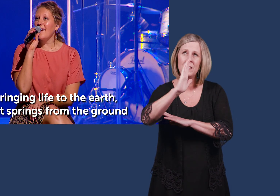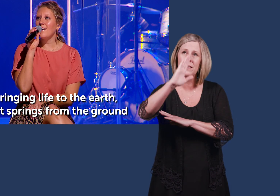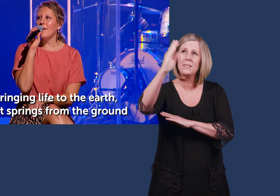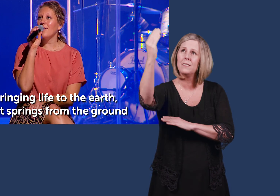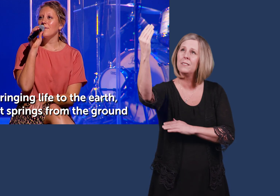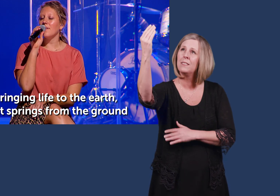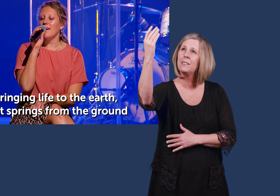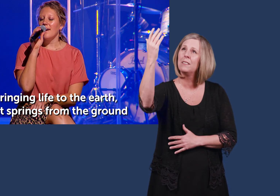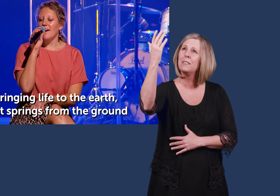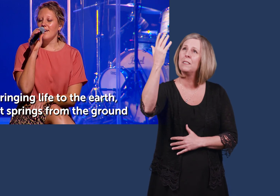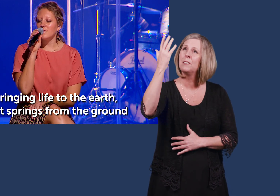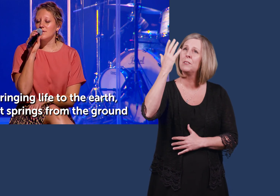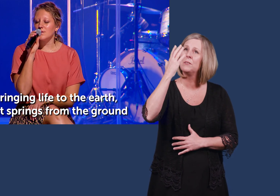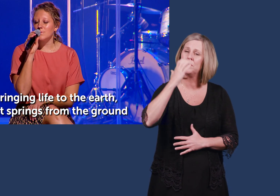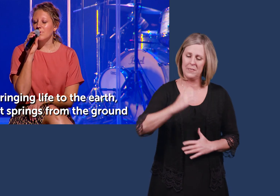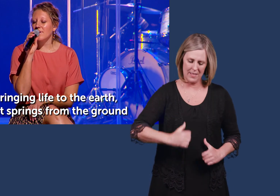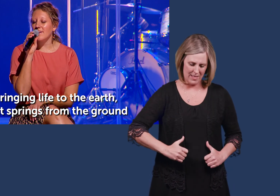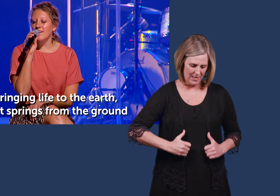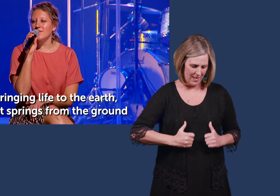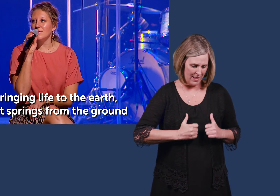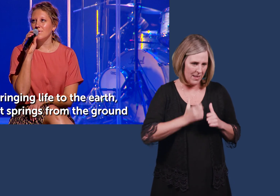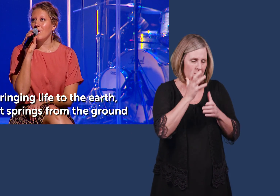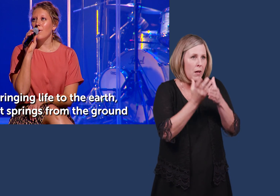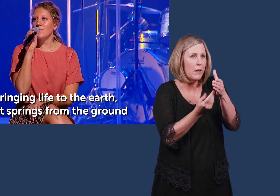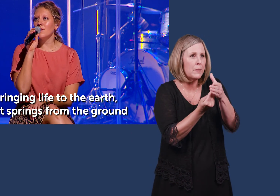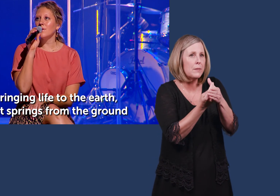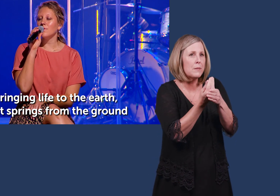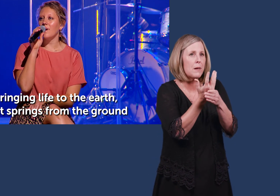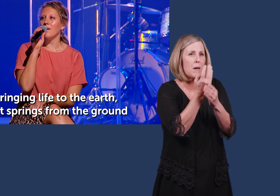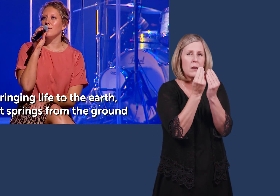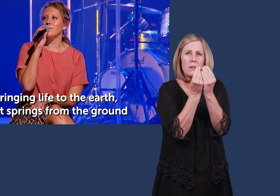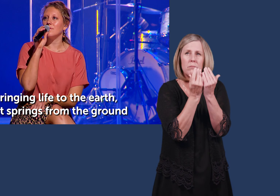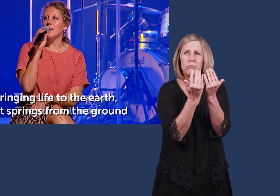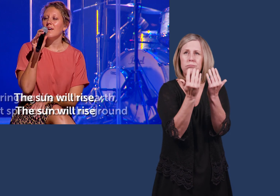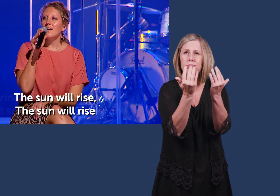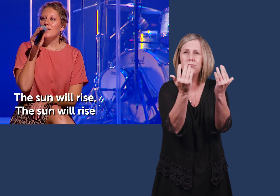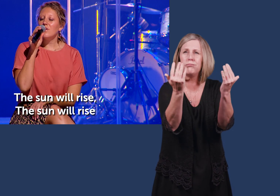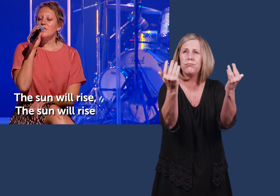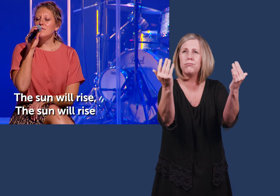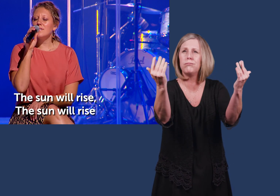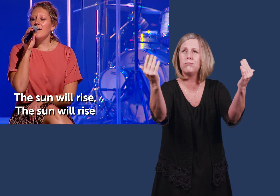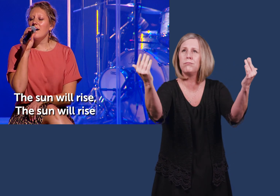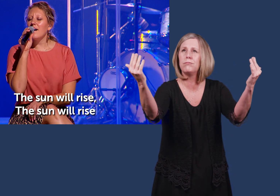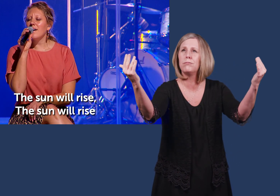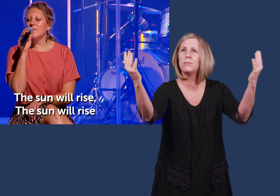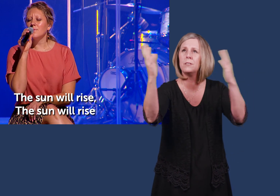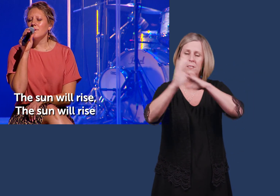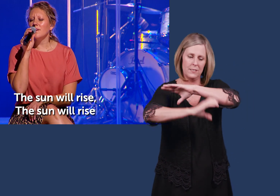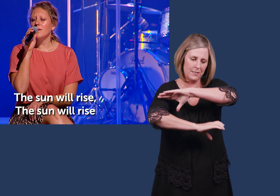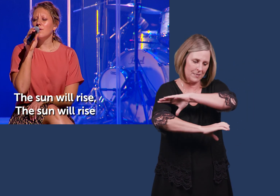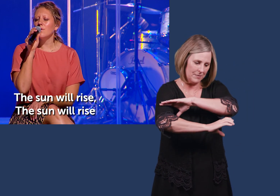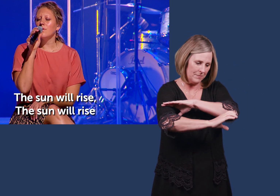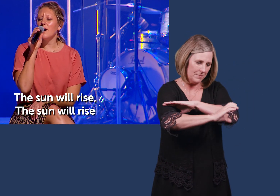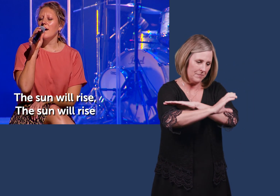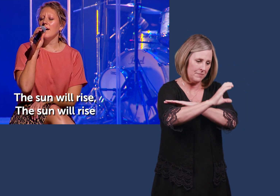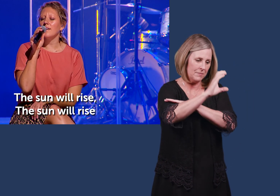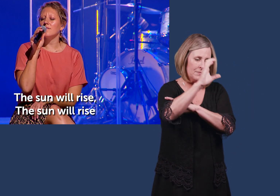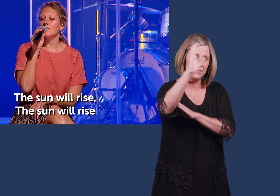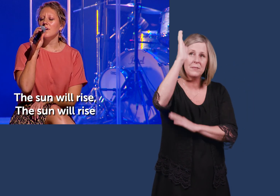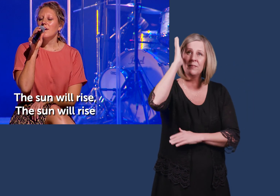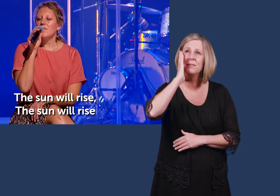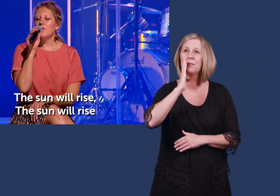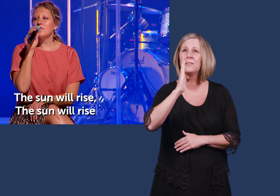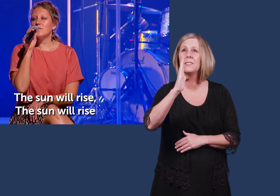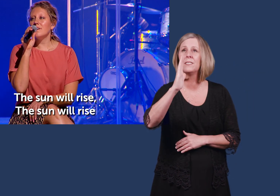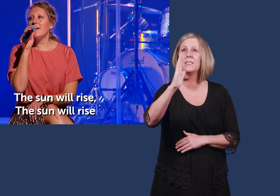the earth as it springs from the ground. The sun will